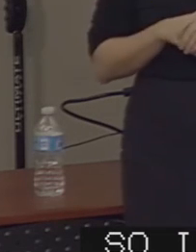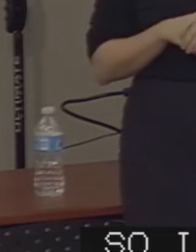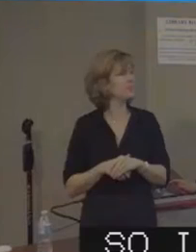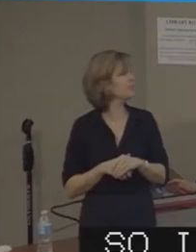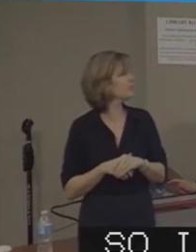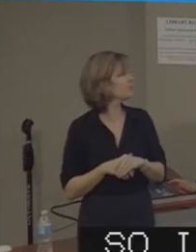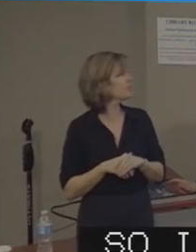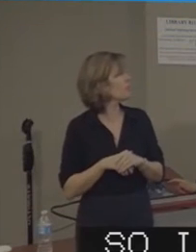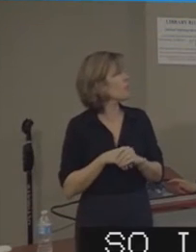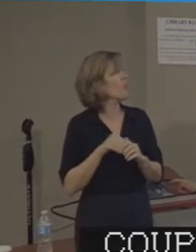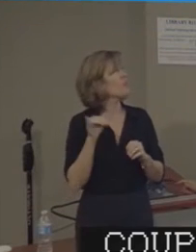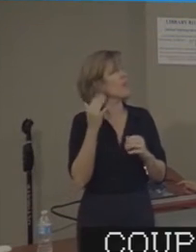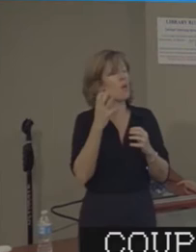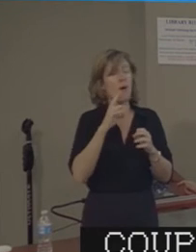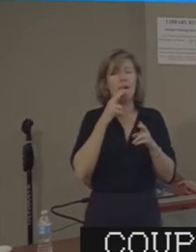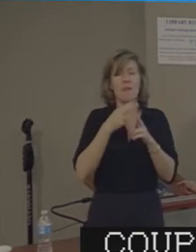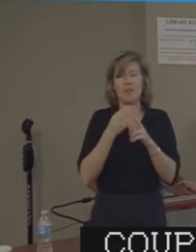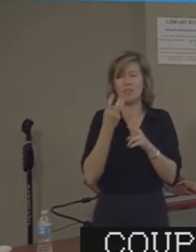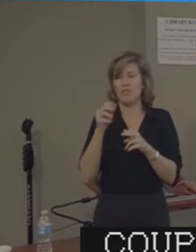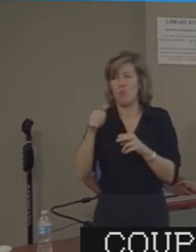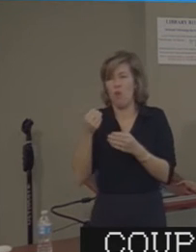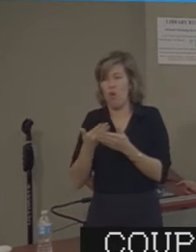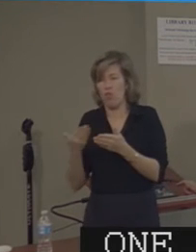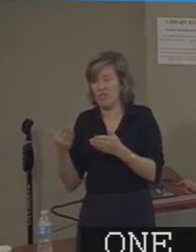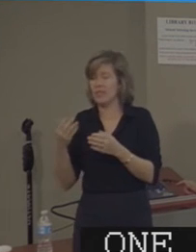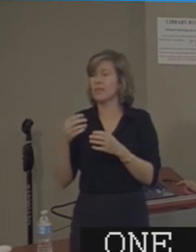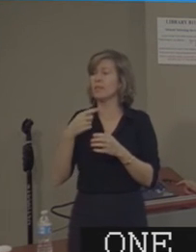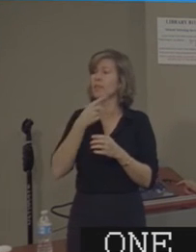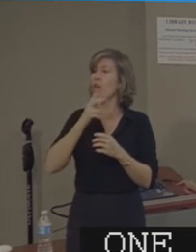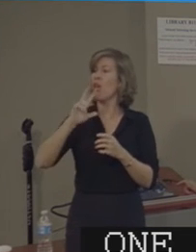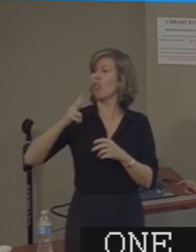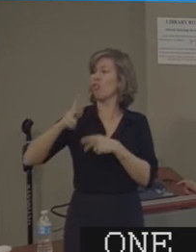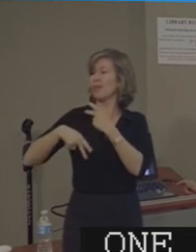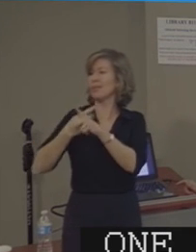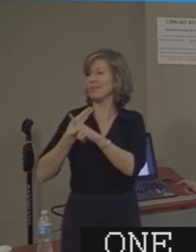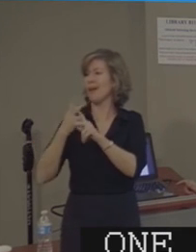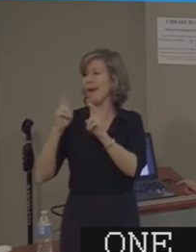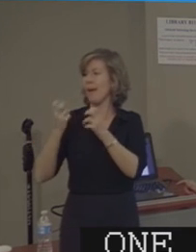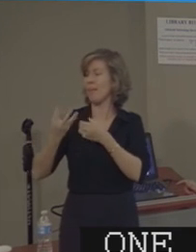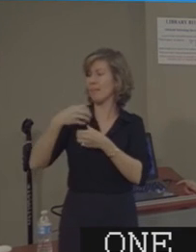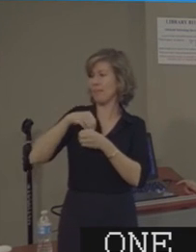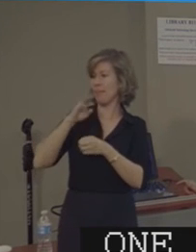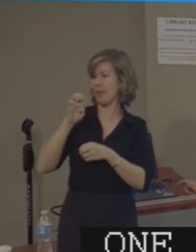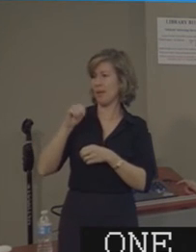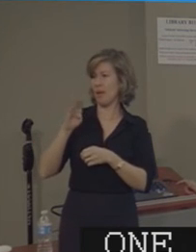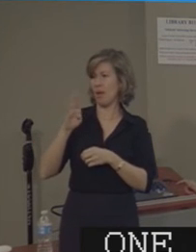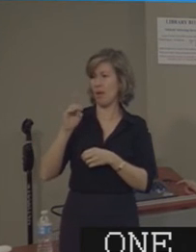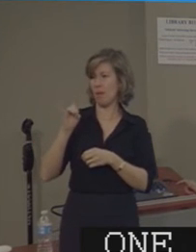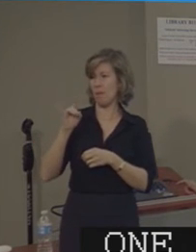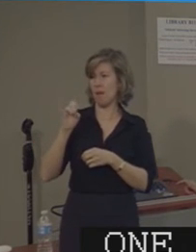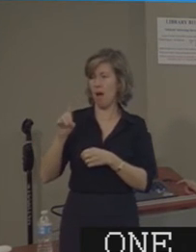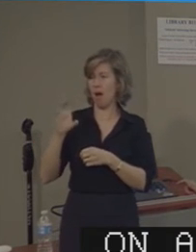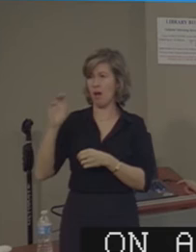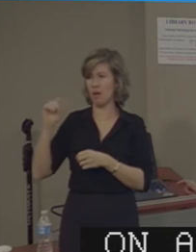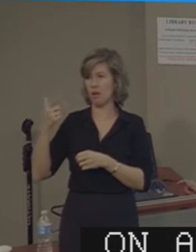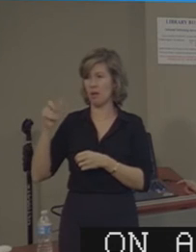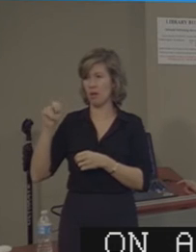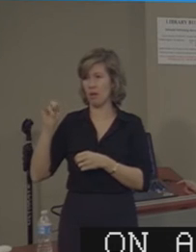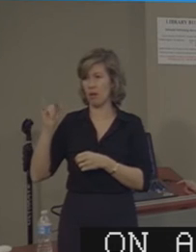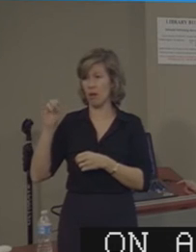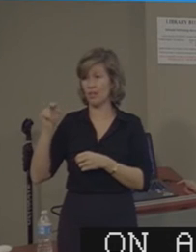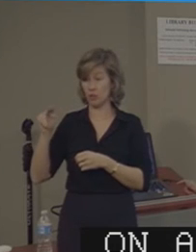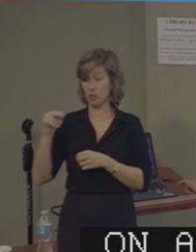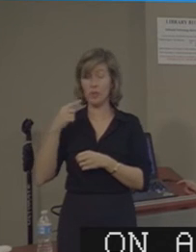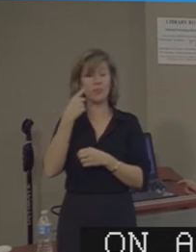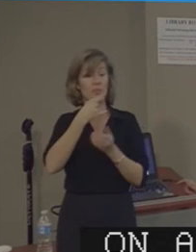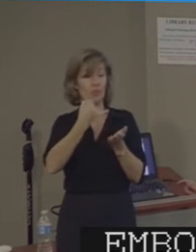been working on a third kind of arguably embodied cognition, which is sketching. Now, sketching ultimately creates